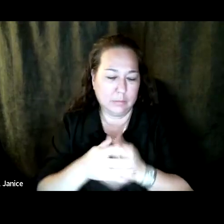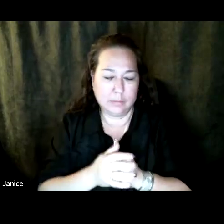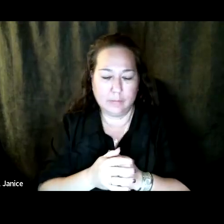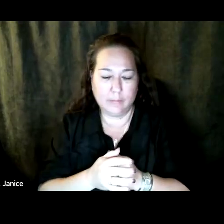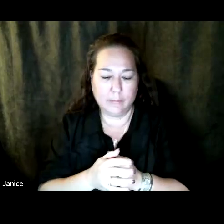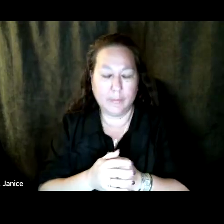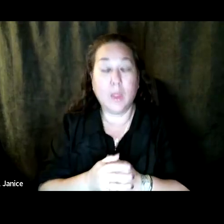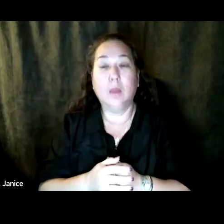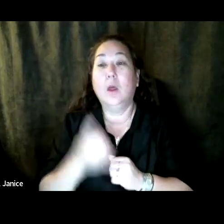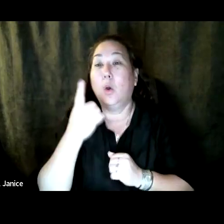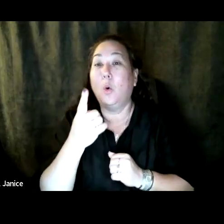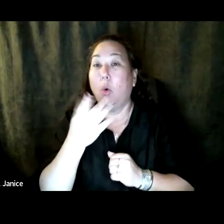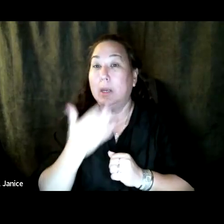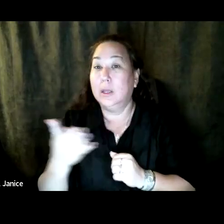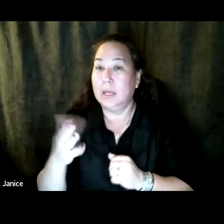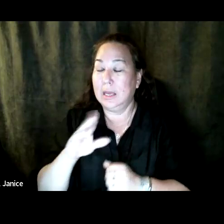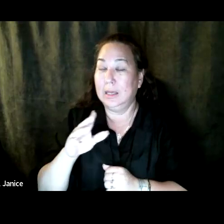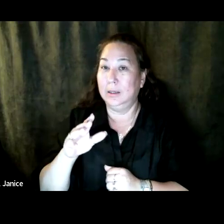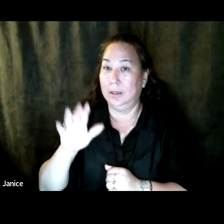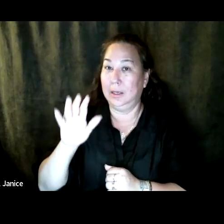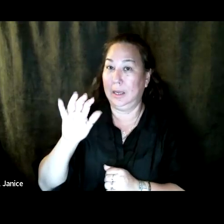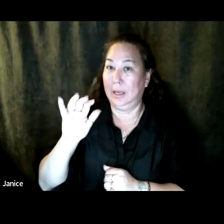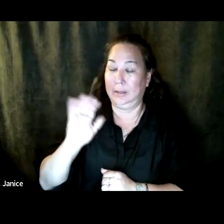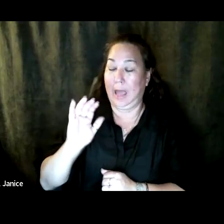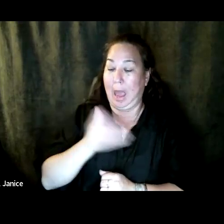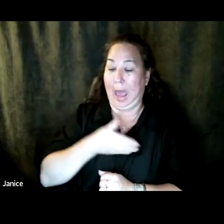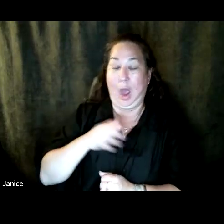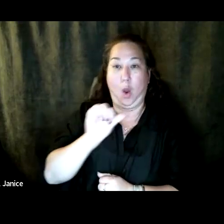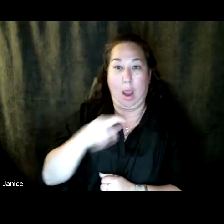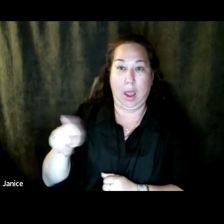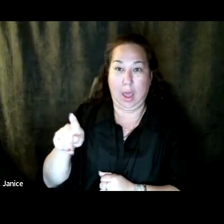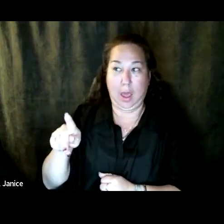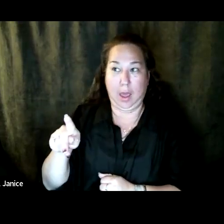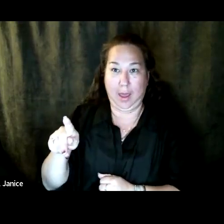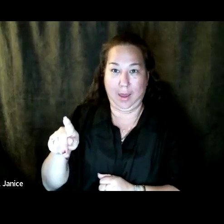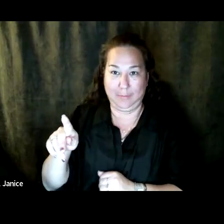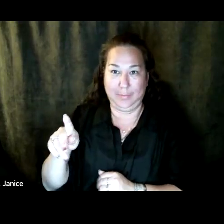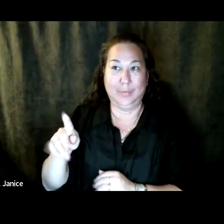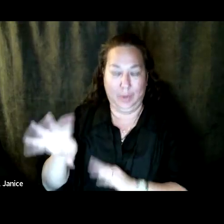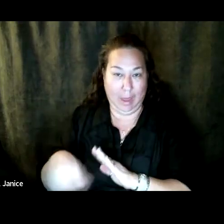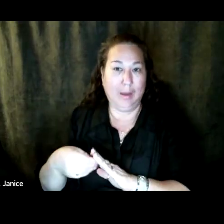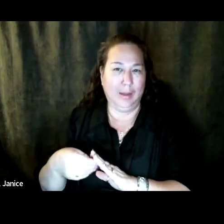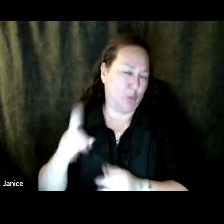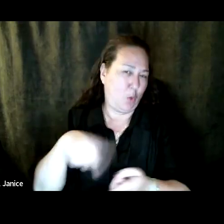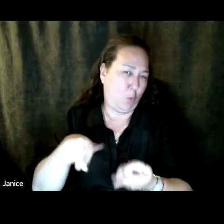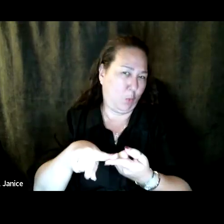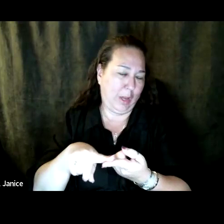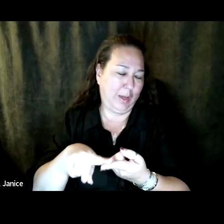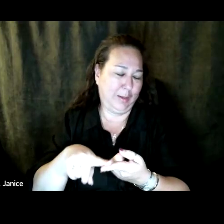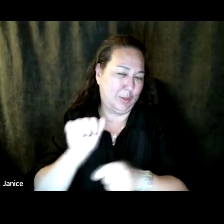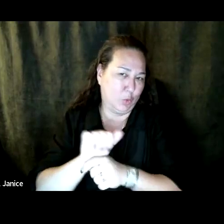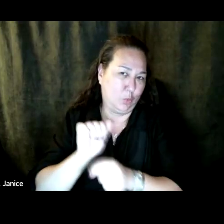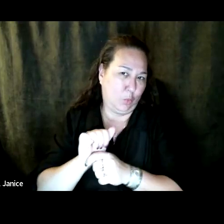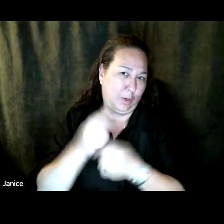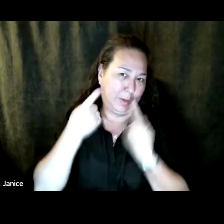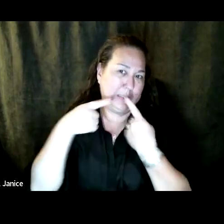of the things that the Zoom app adds is, when it's working correctly. Yeah. And right now, as the superintendent said, we have